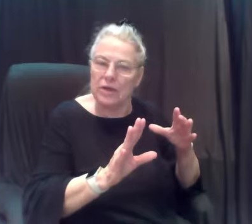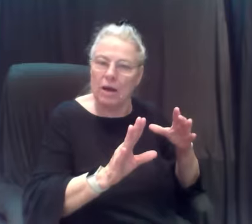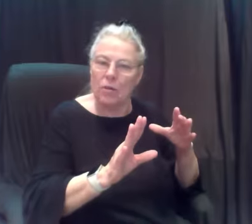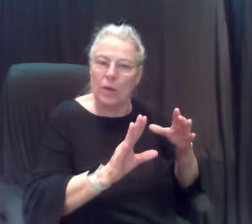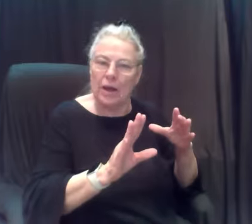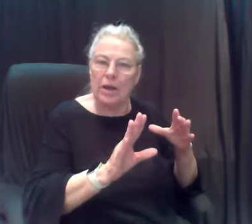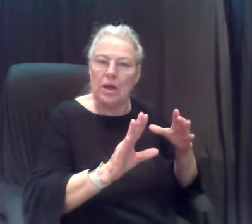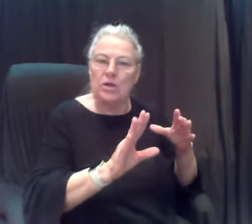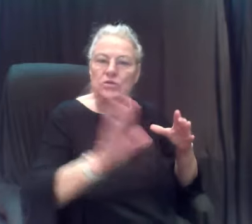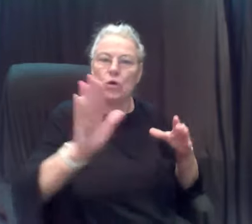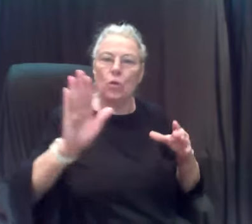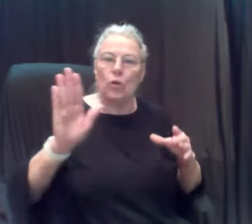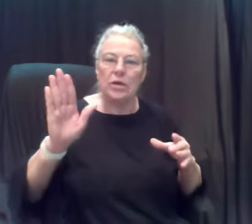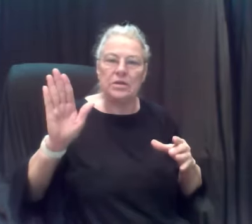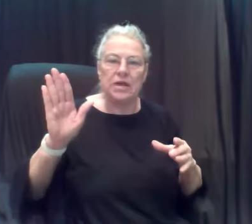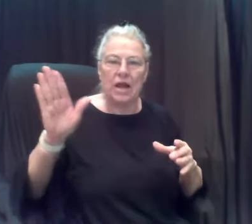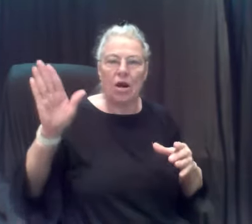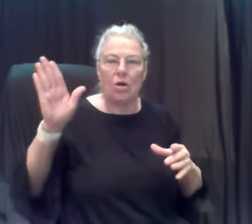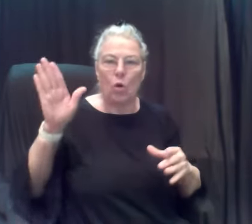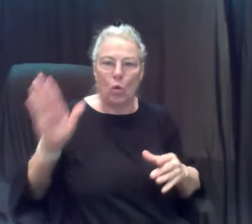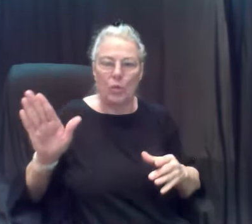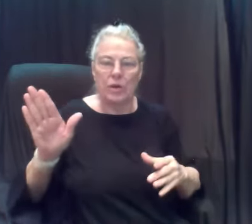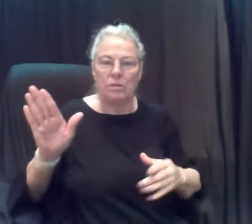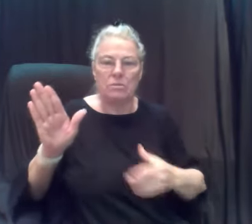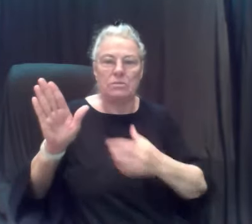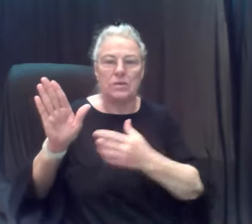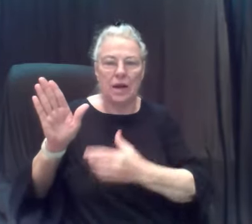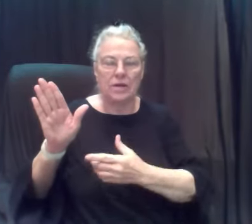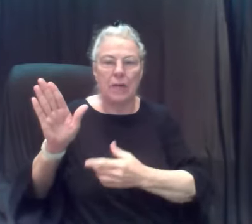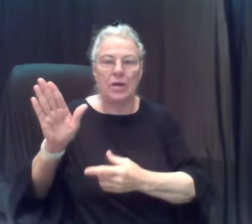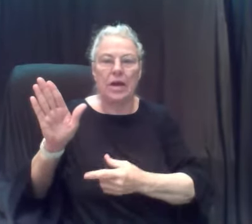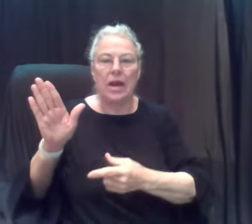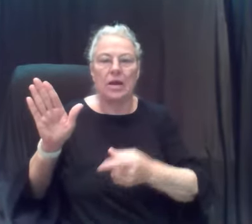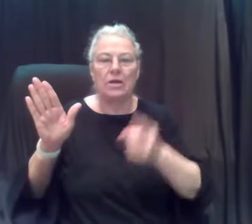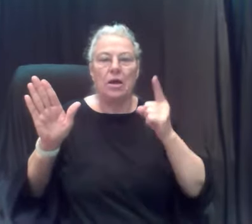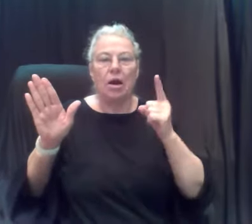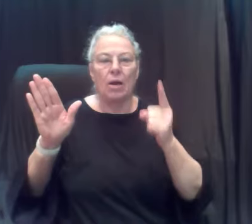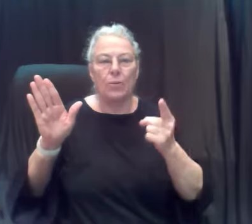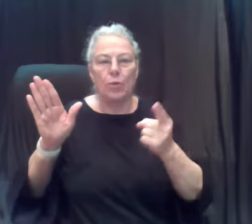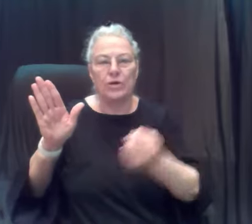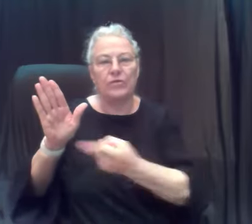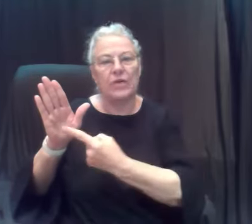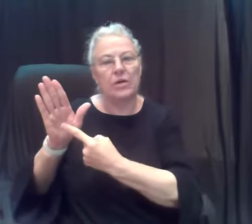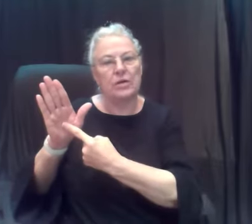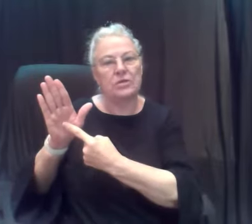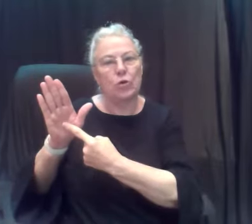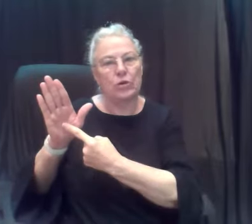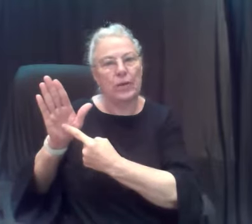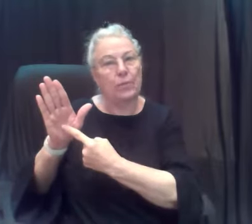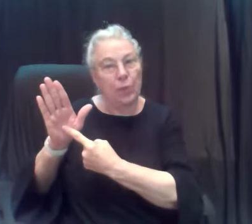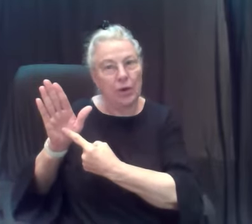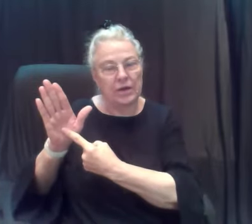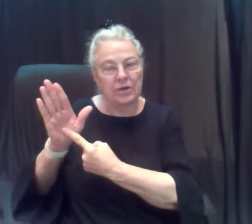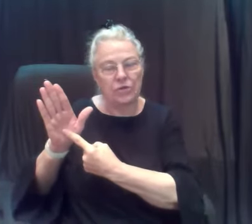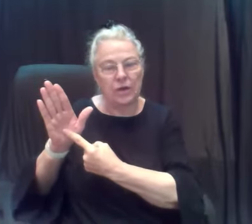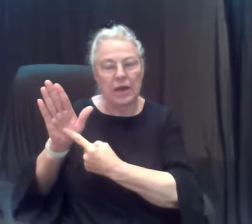way. So we're going to take our open, non-dominant hand. Our pointer finger is going to be pointing to it.